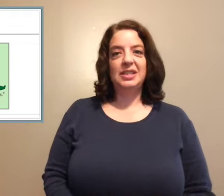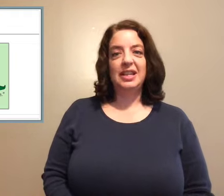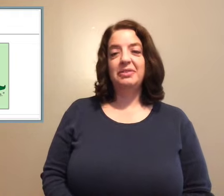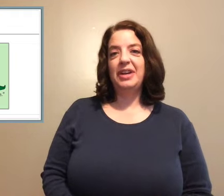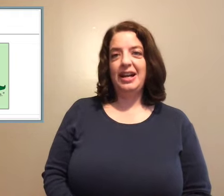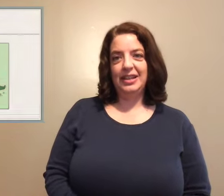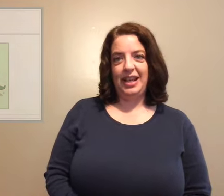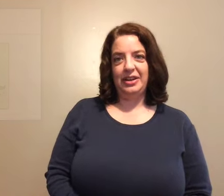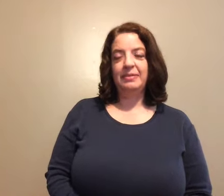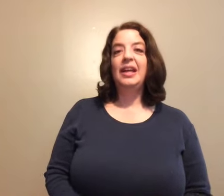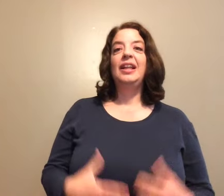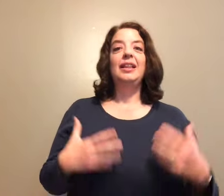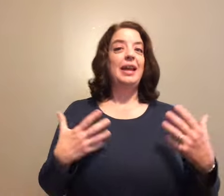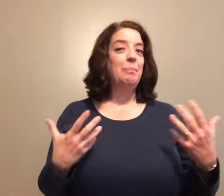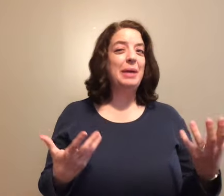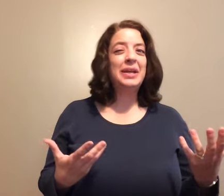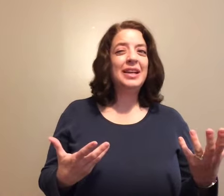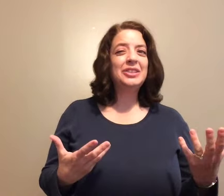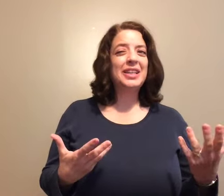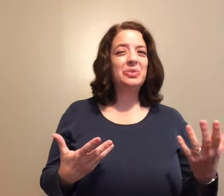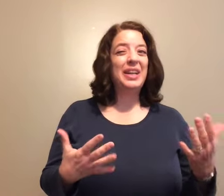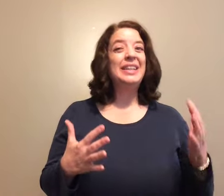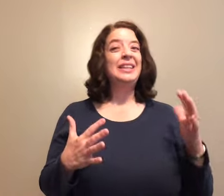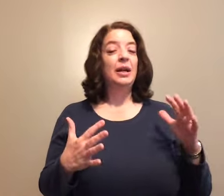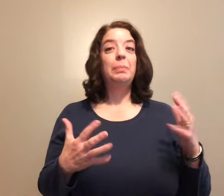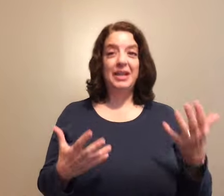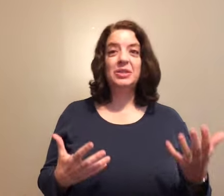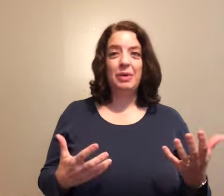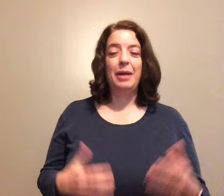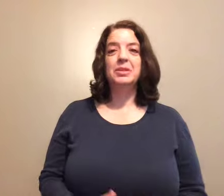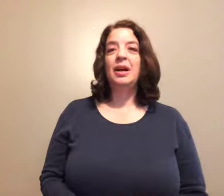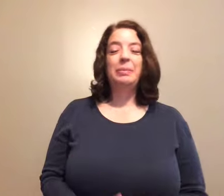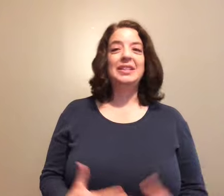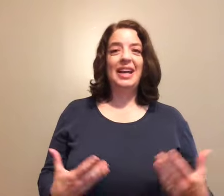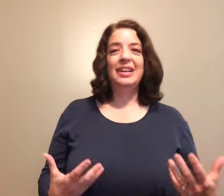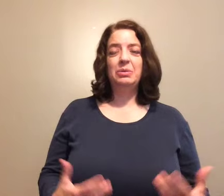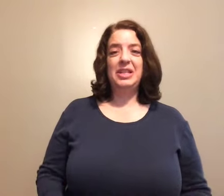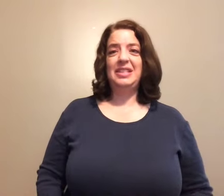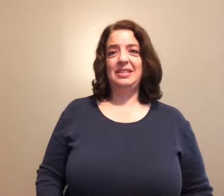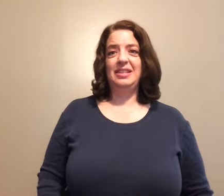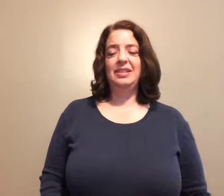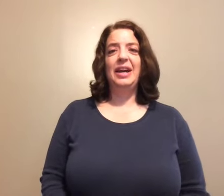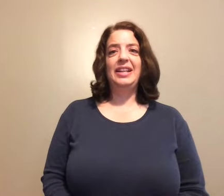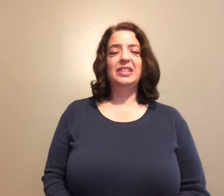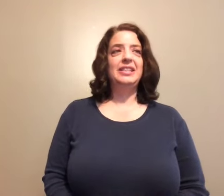the sign for alligator? Now, maybe in English that's funny because it rhymes, but in sign language, it doesn't, right? It's like